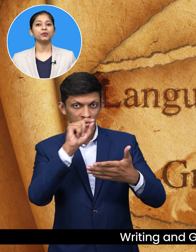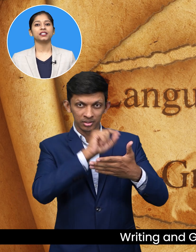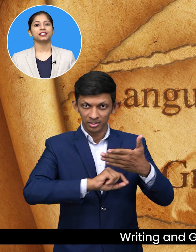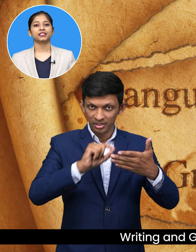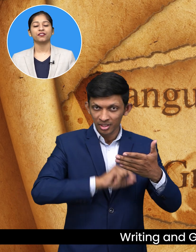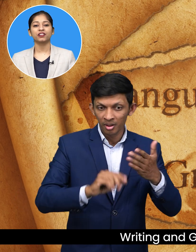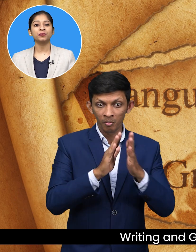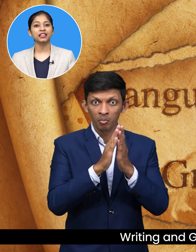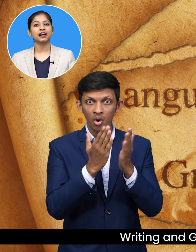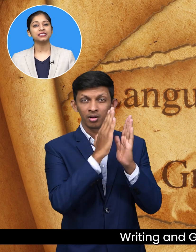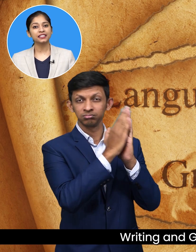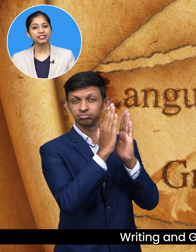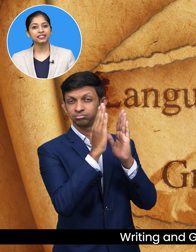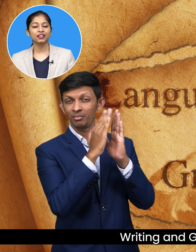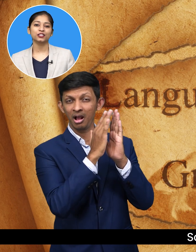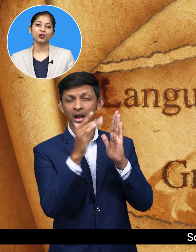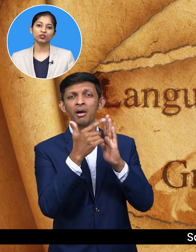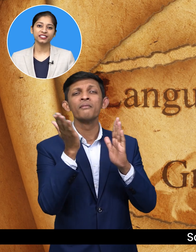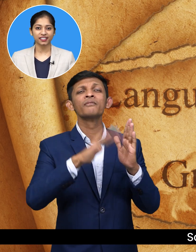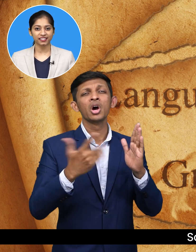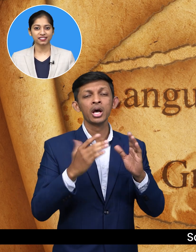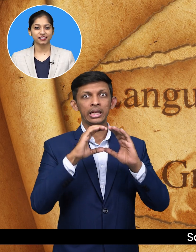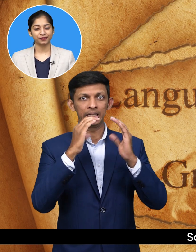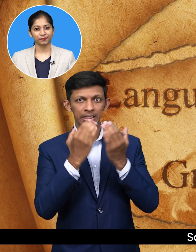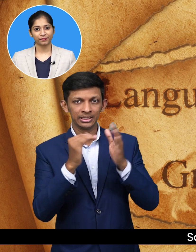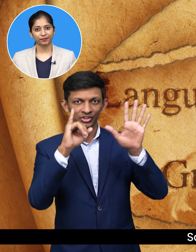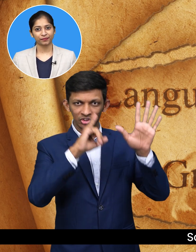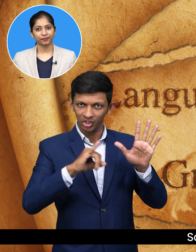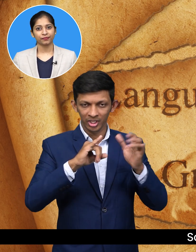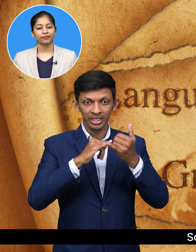great books from class 6 social studies.